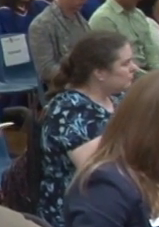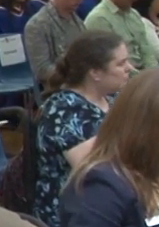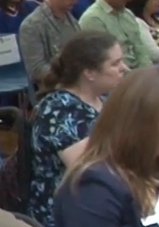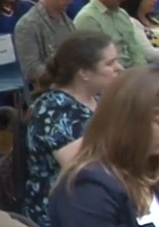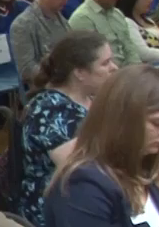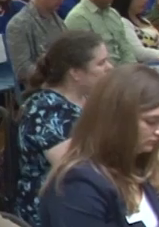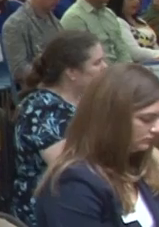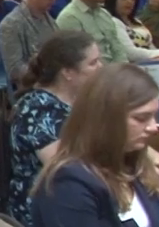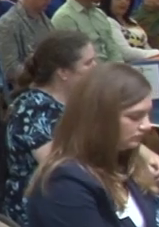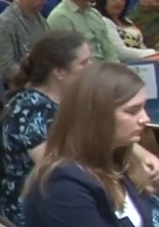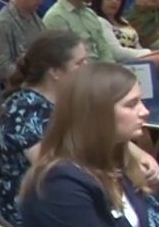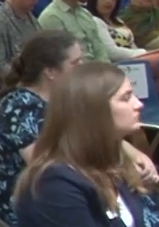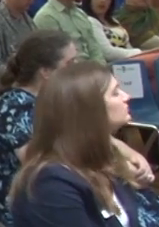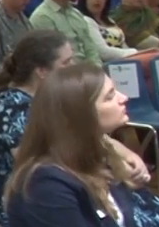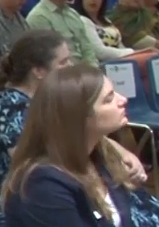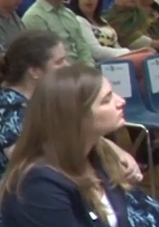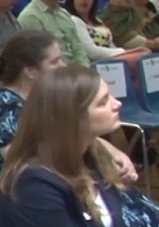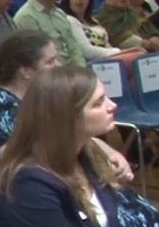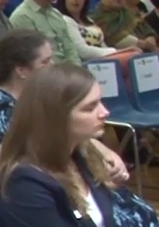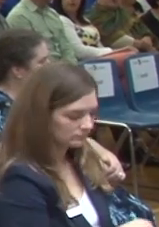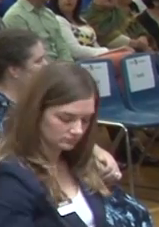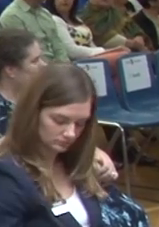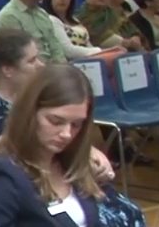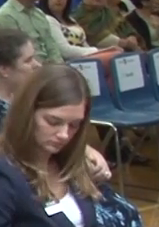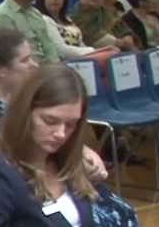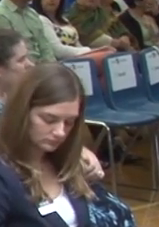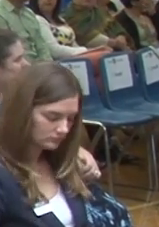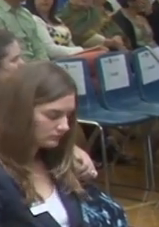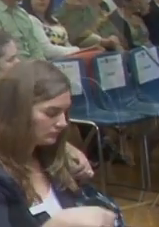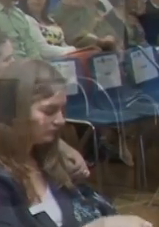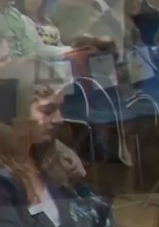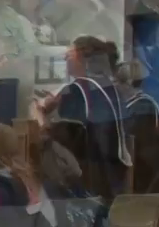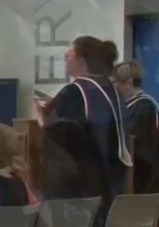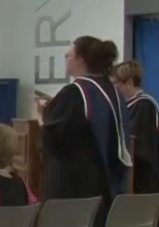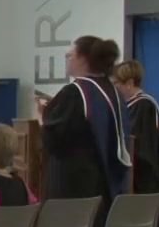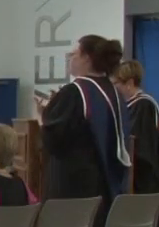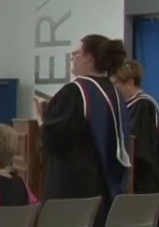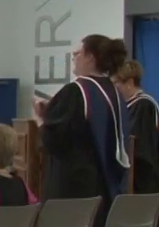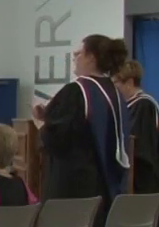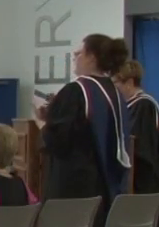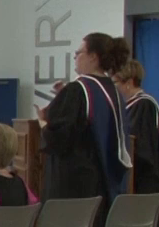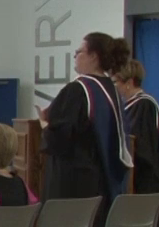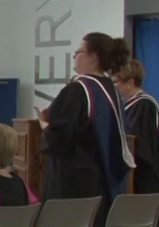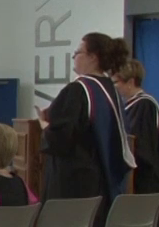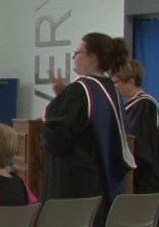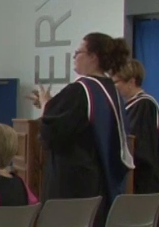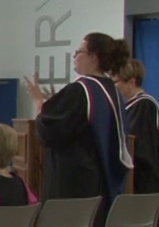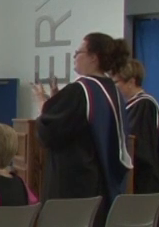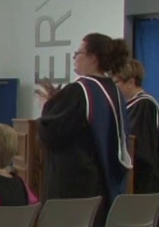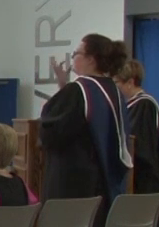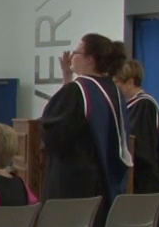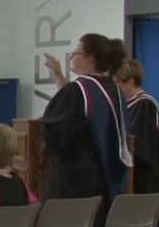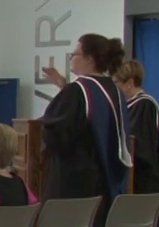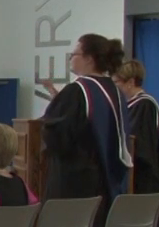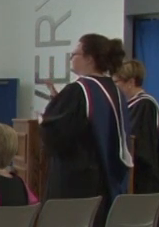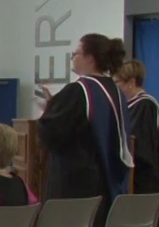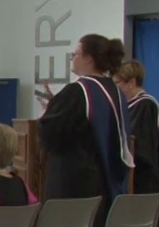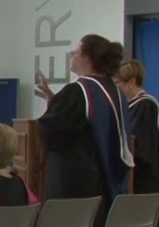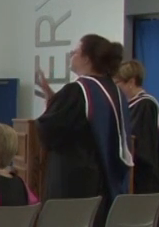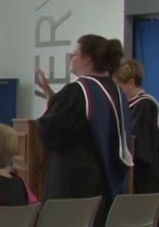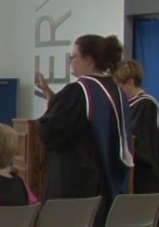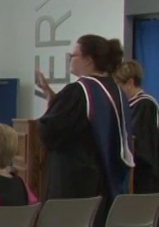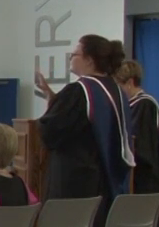boards, whether in consumer education or now as chair of the World Federations of Colleges